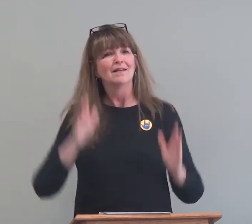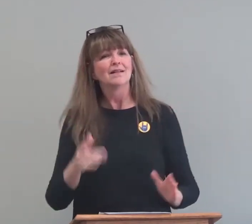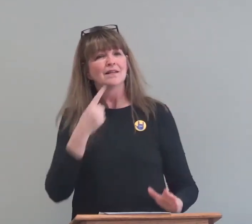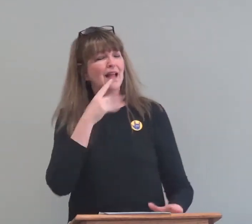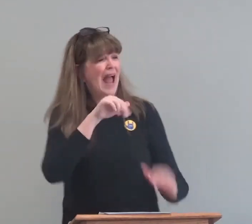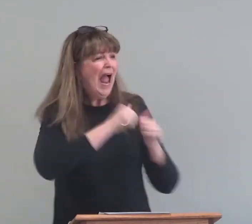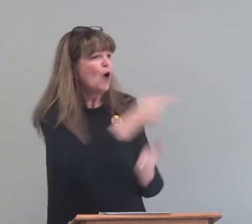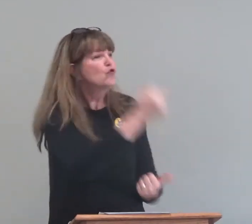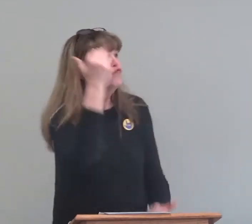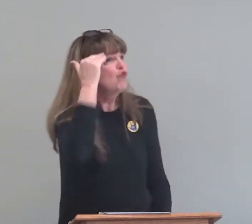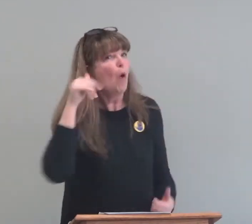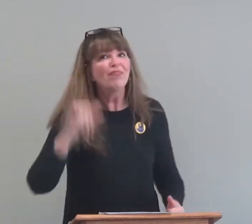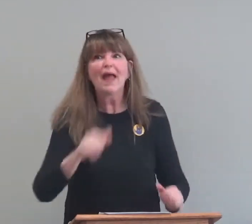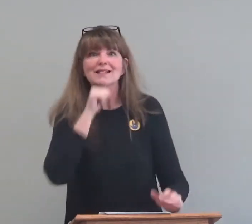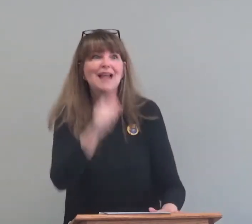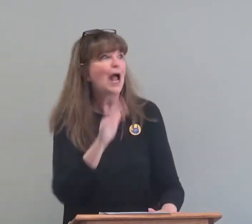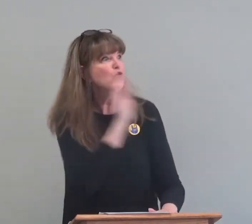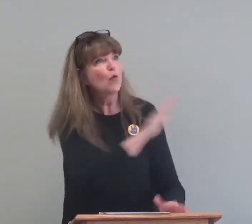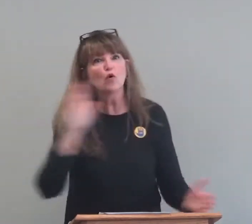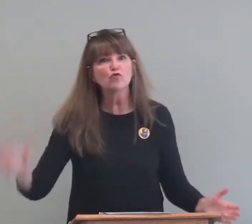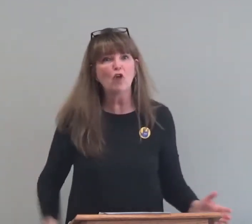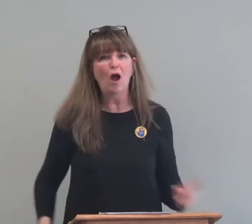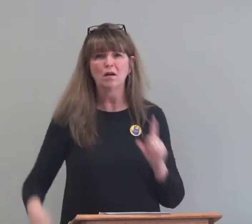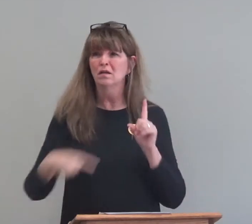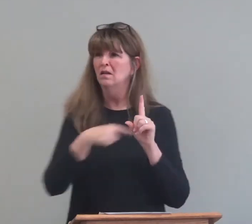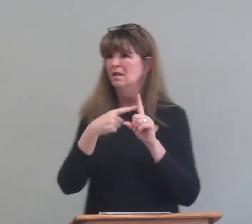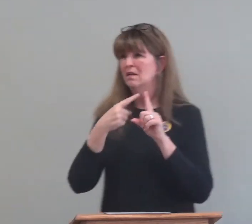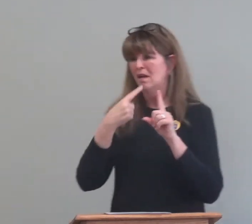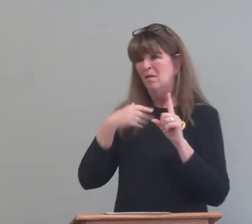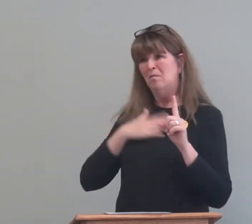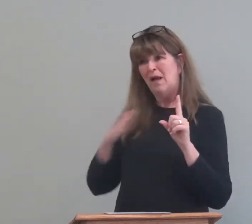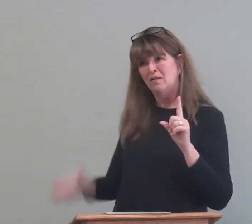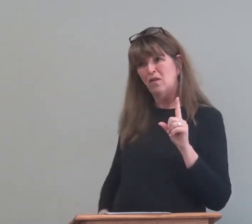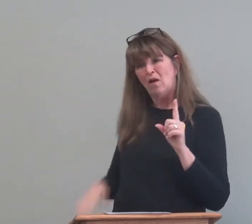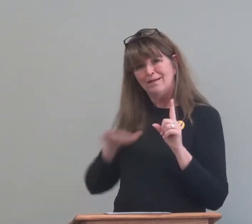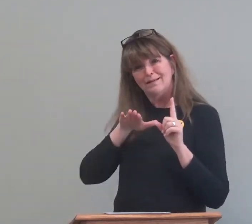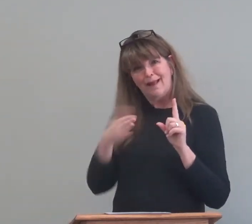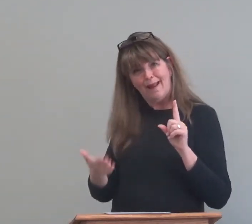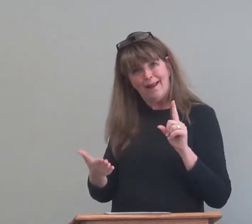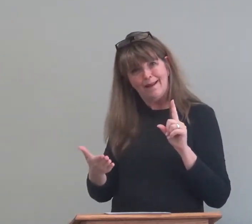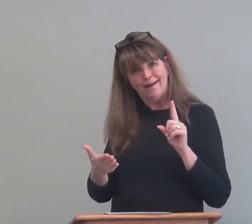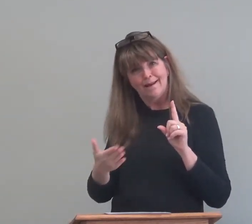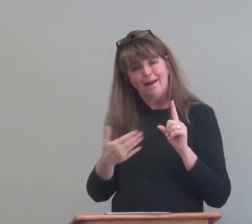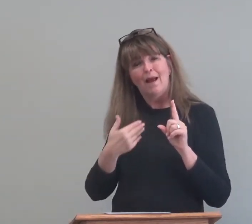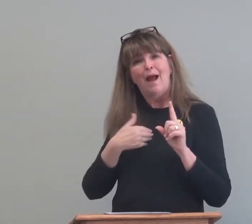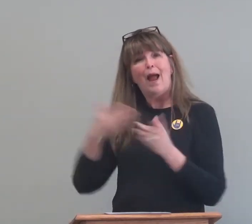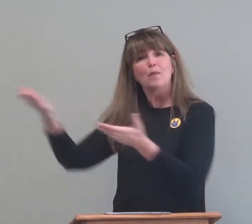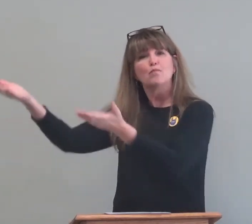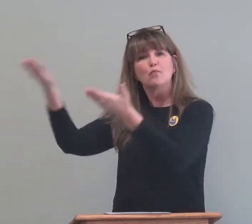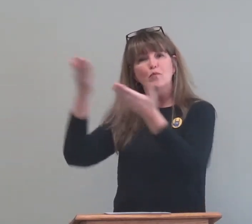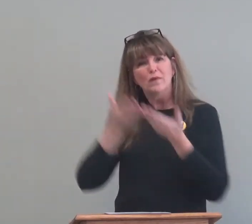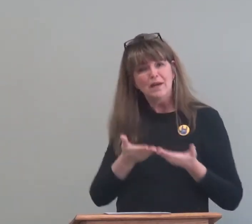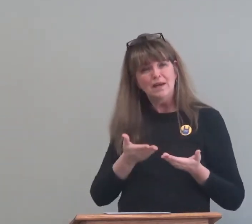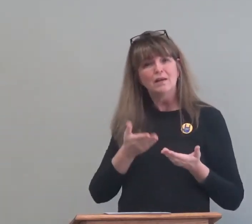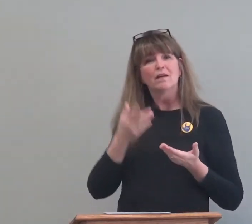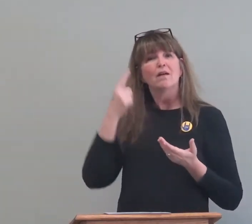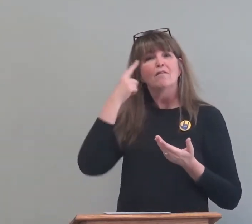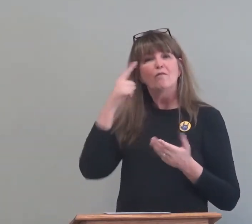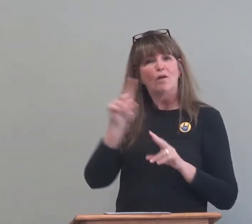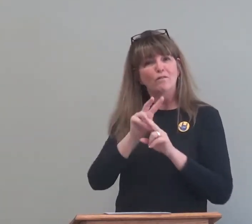finally, the attendant said, how do you know that this is not your dog? And the guy said, well, my dog was dead. I was bringing